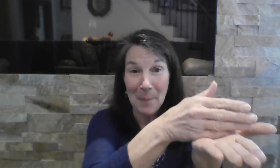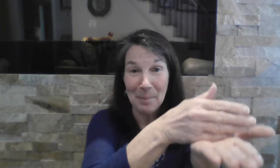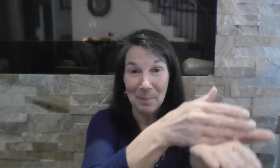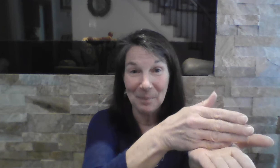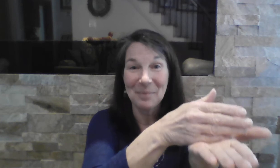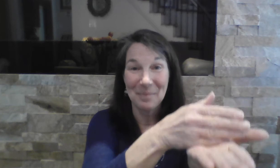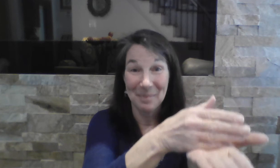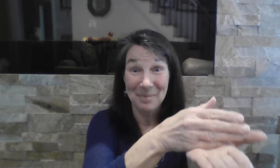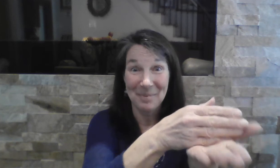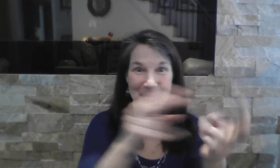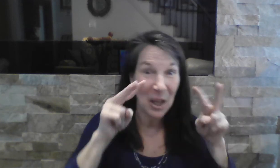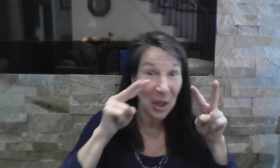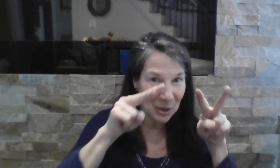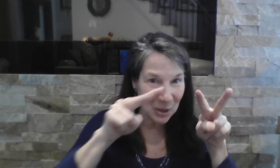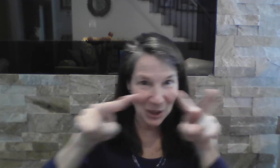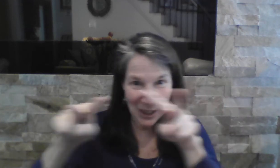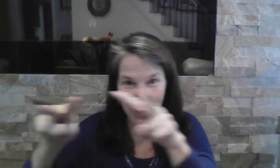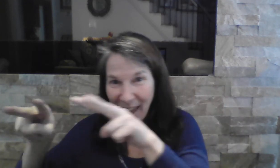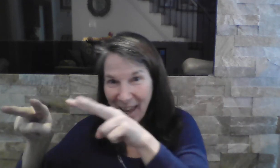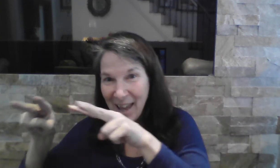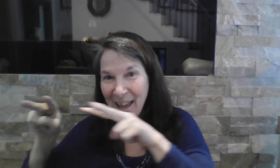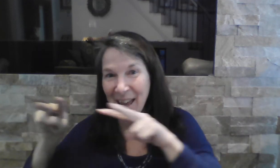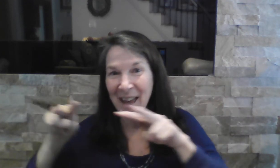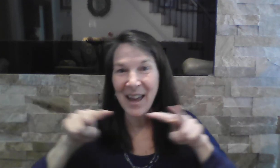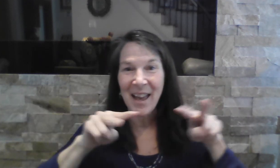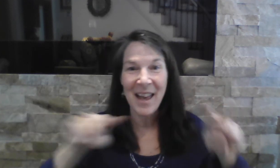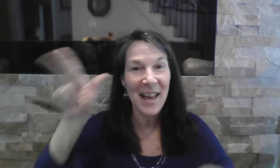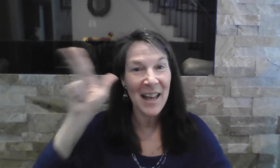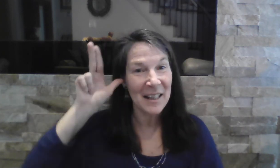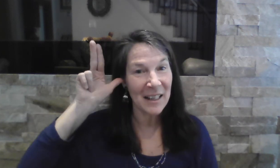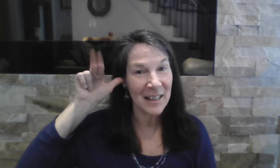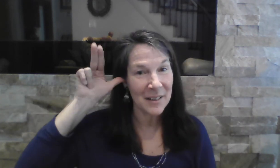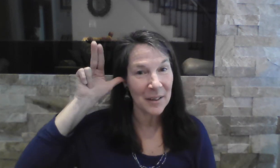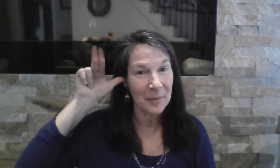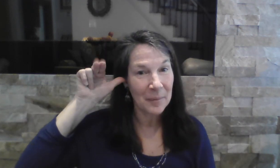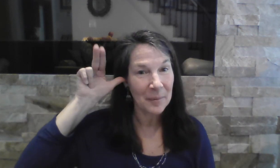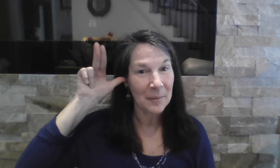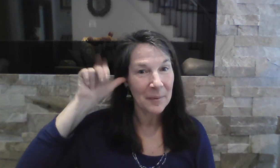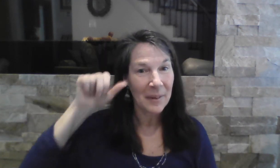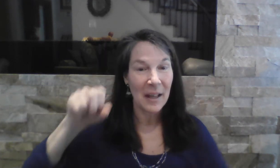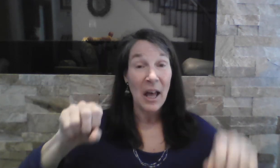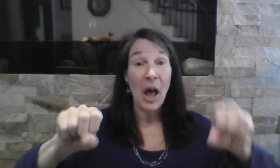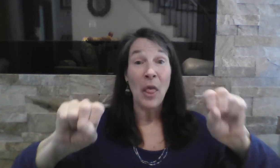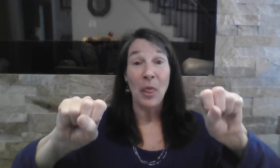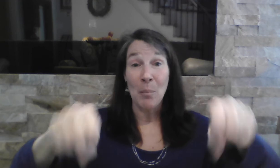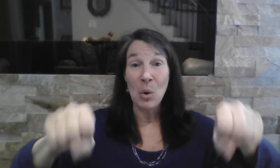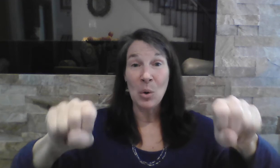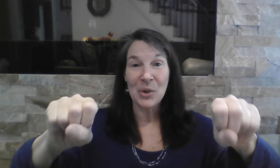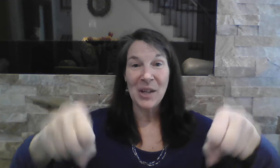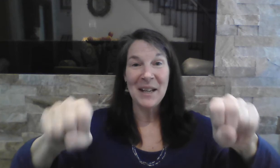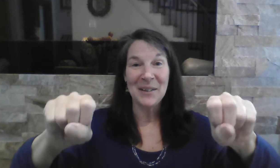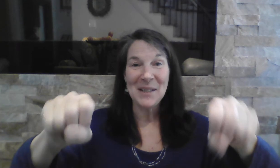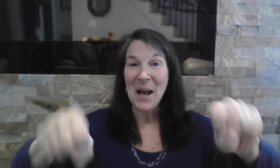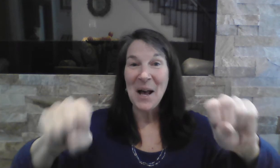look and listen the motorcycles come